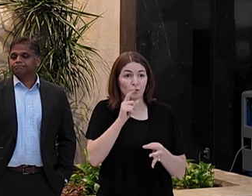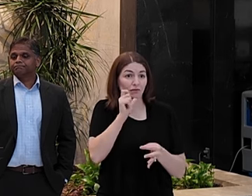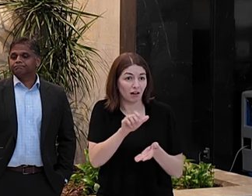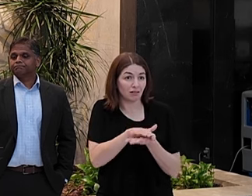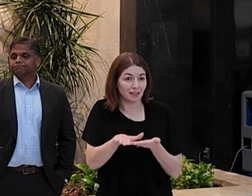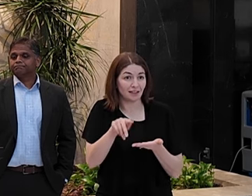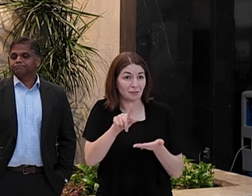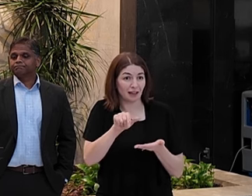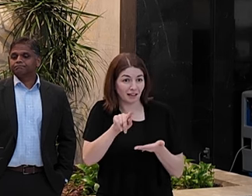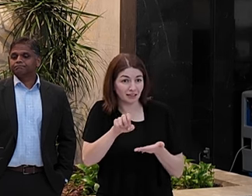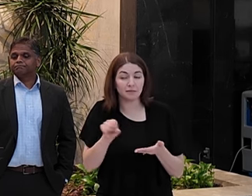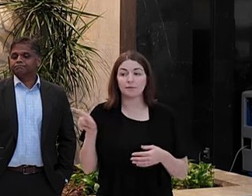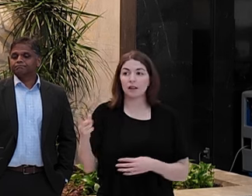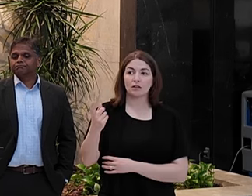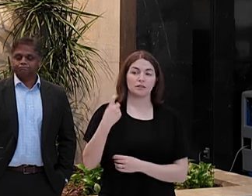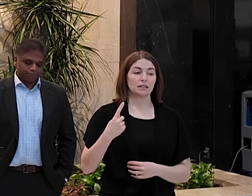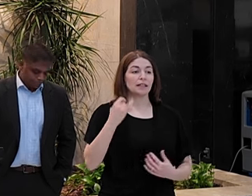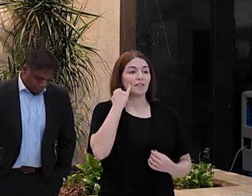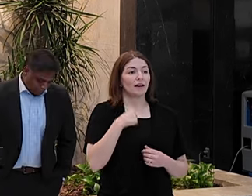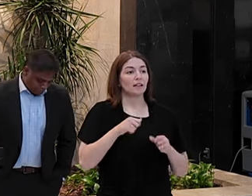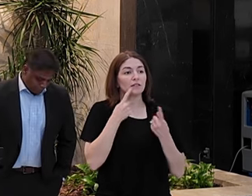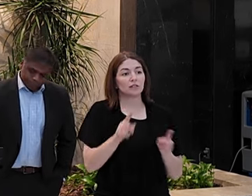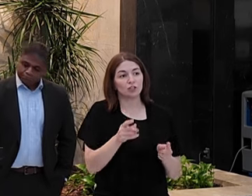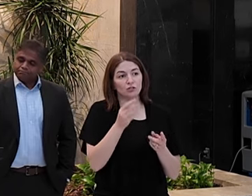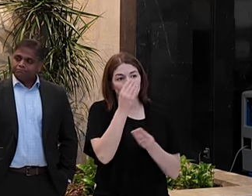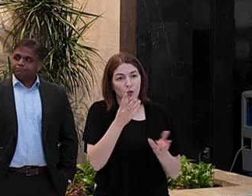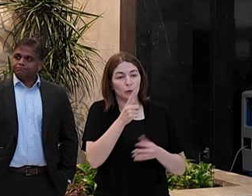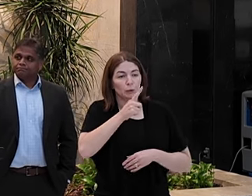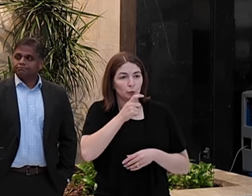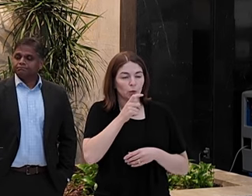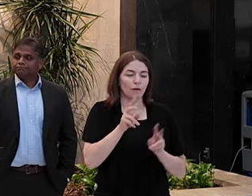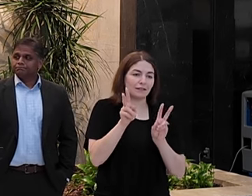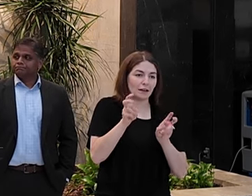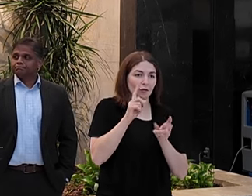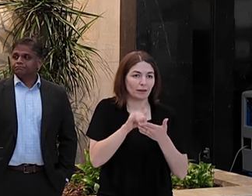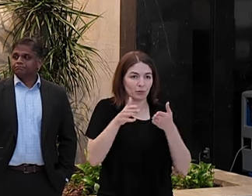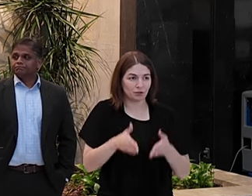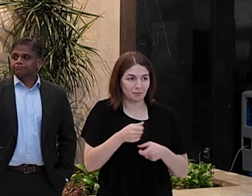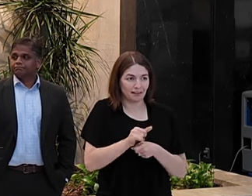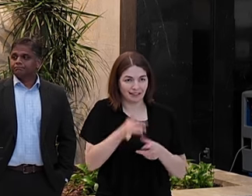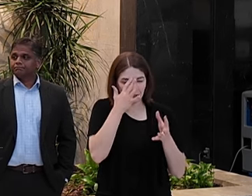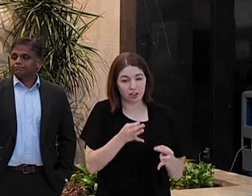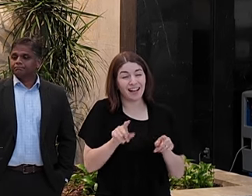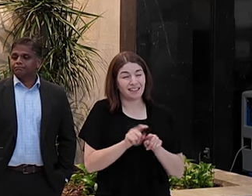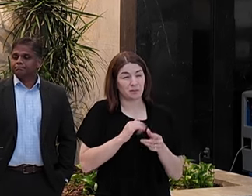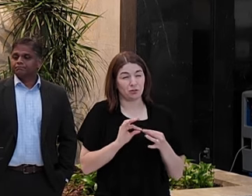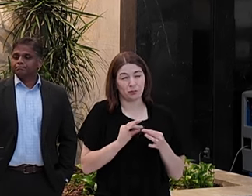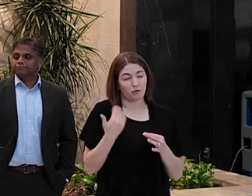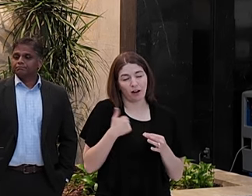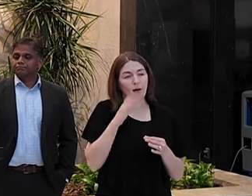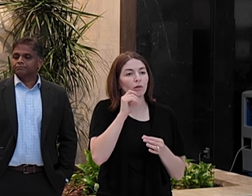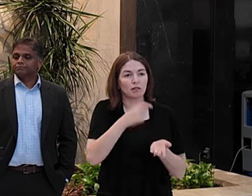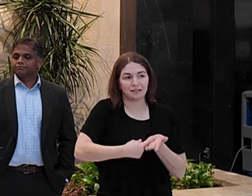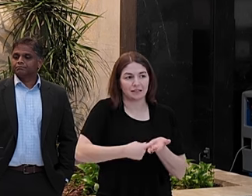plates? Yeah, the question is I'm able to disclose who or the title of the person that made this decision. As I mentioned before, I'm not going to discuss